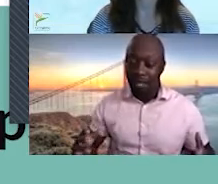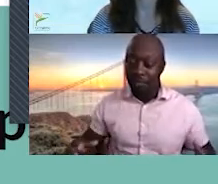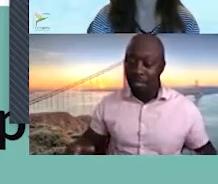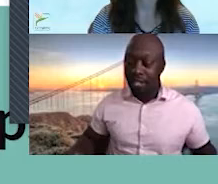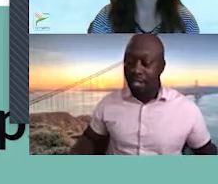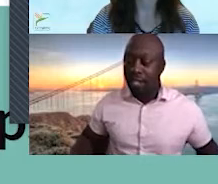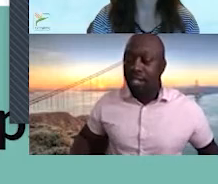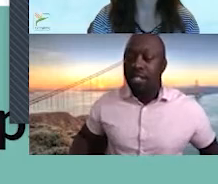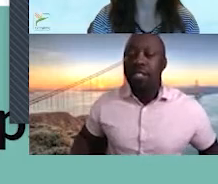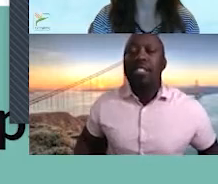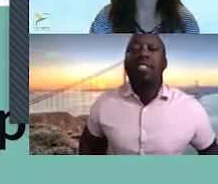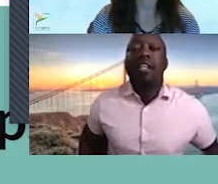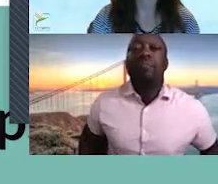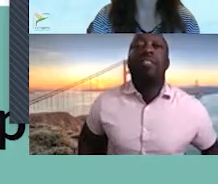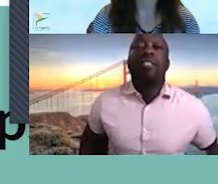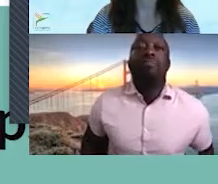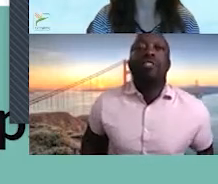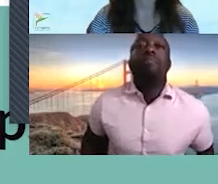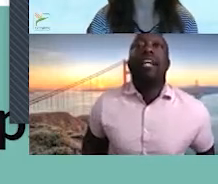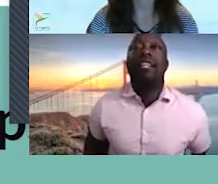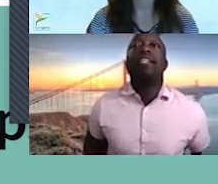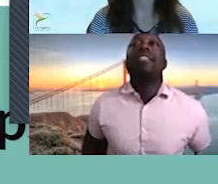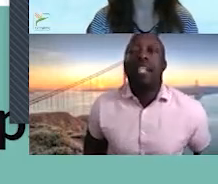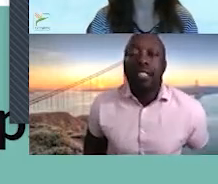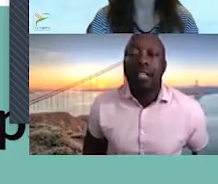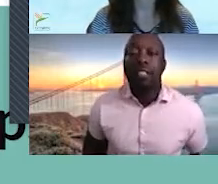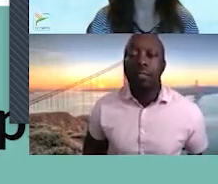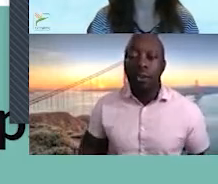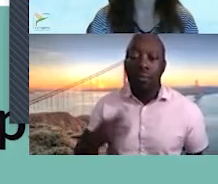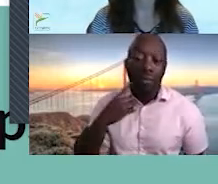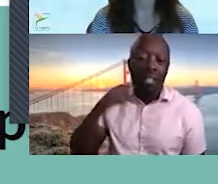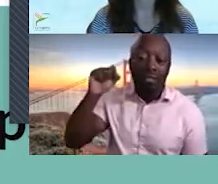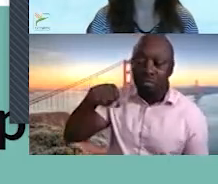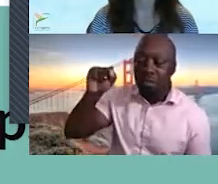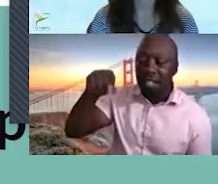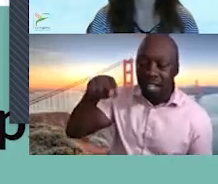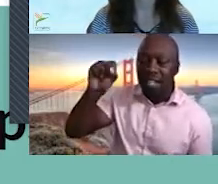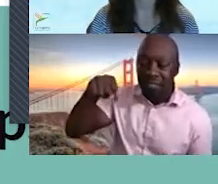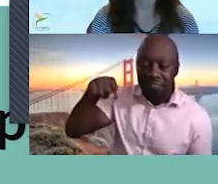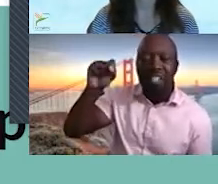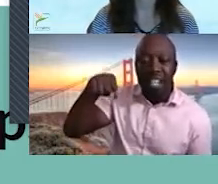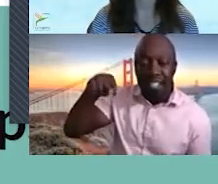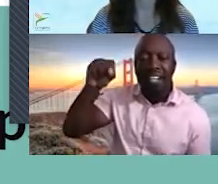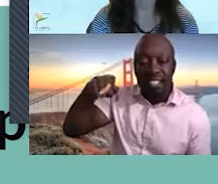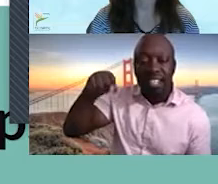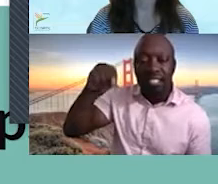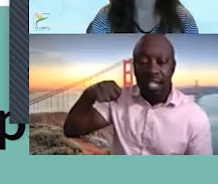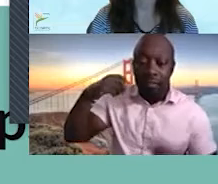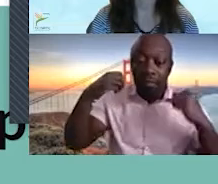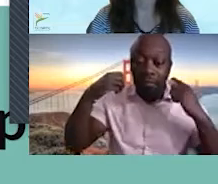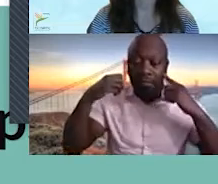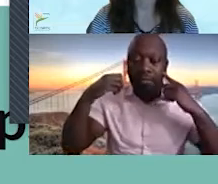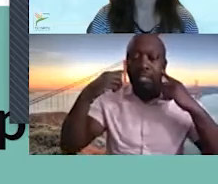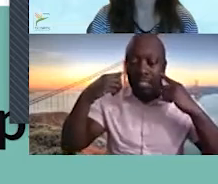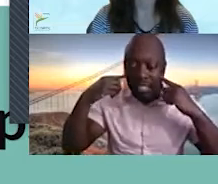the baby did movement like this. Yes, I want some more. Maybe that was more of like a head nod. Yes,